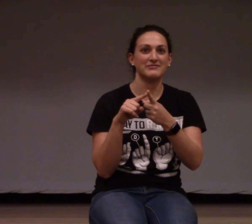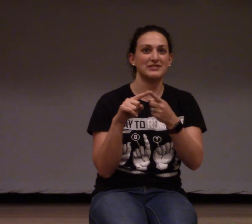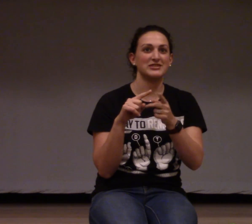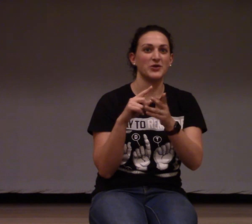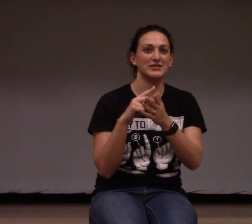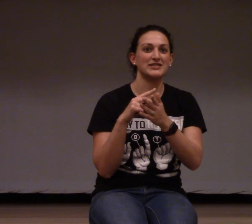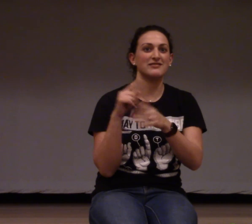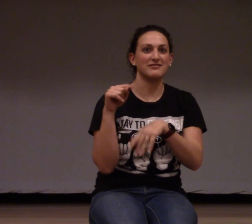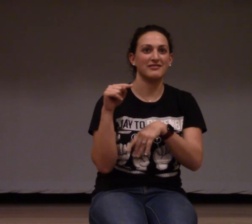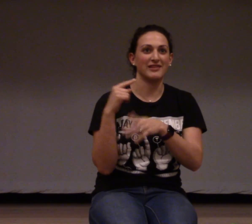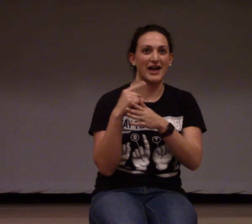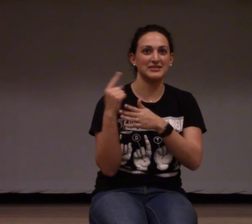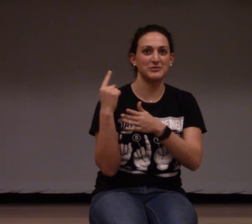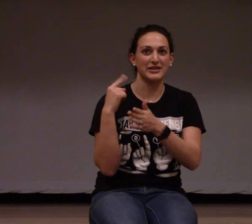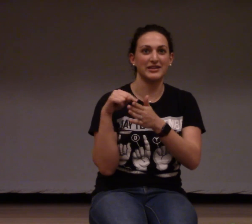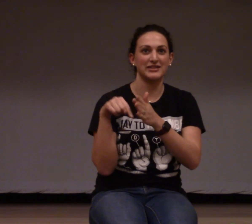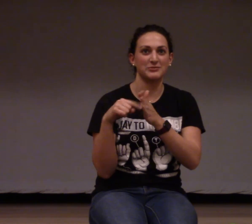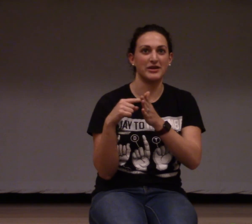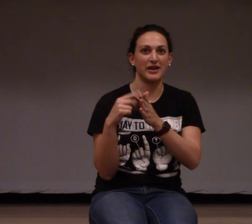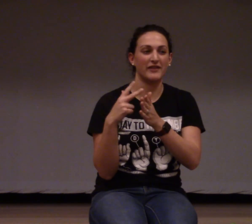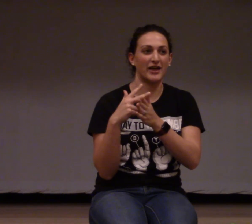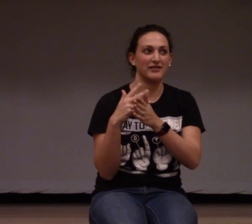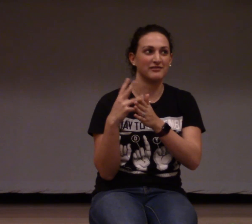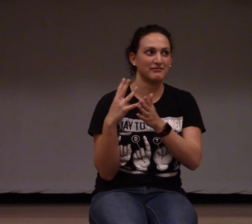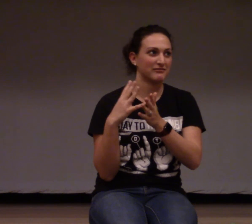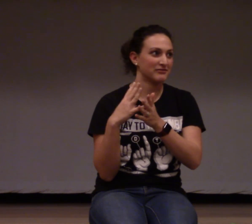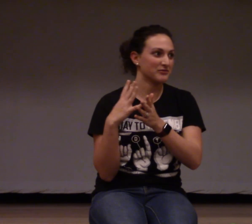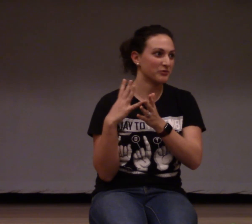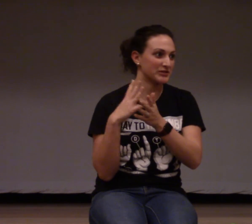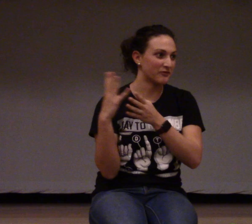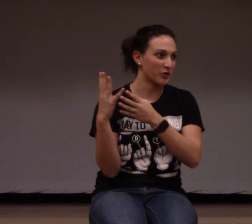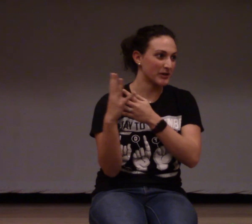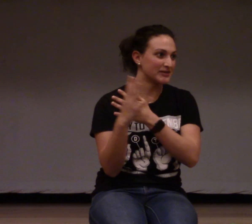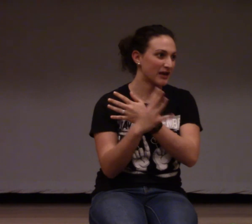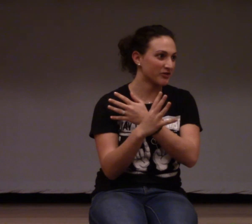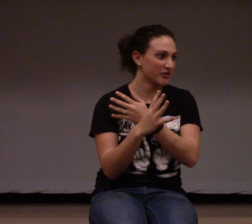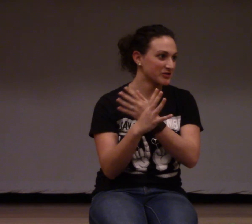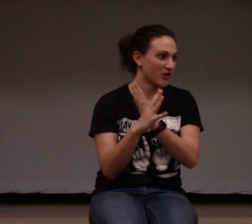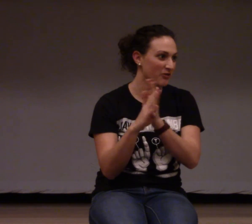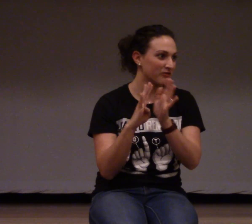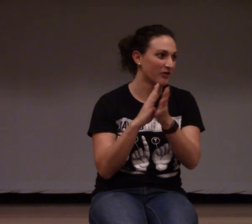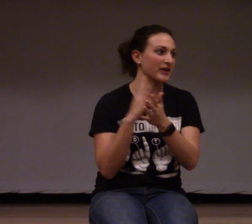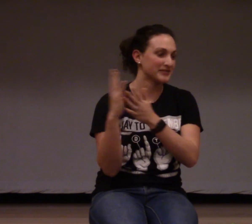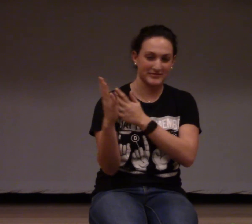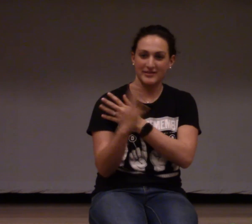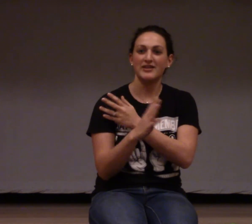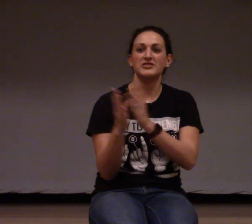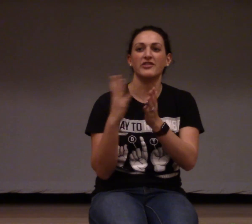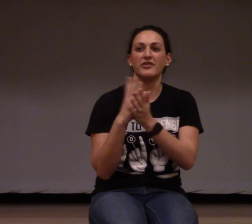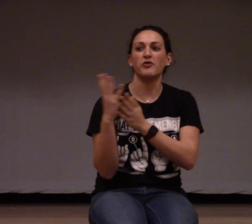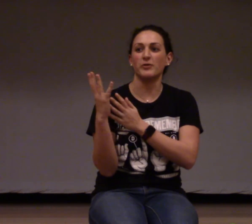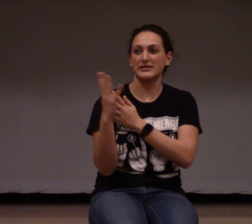So it's last week, this week, and then, was it 4 weeks after? There's no, okay. So then the 4 weeks